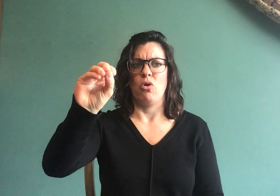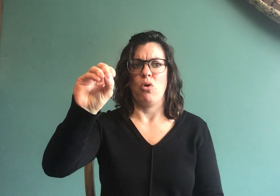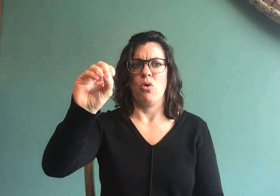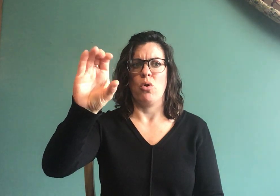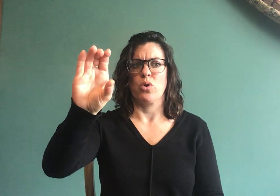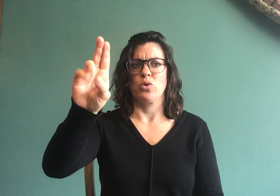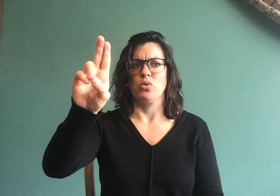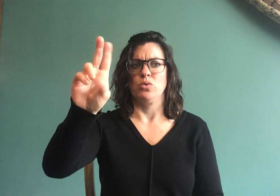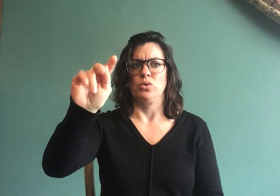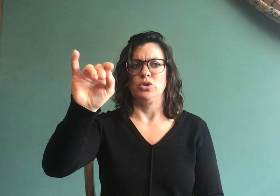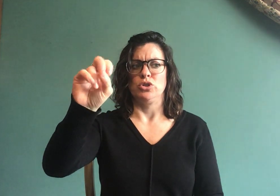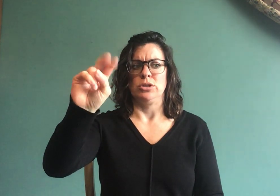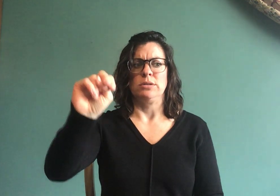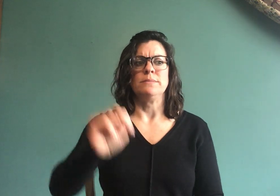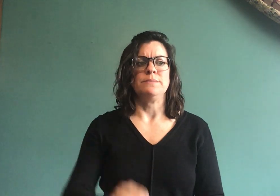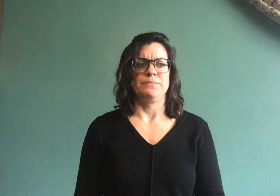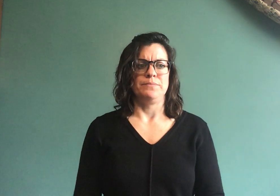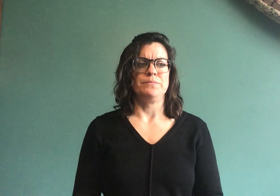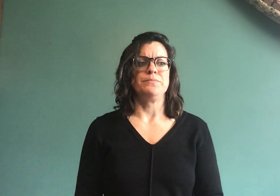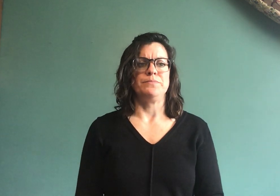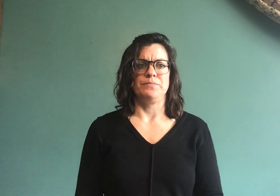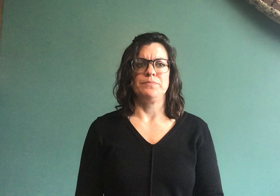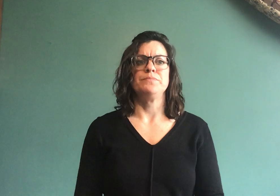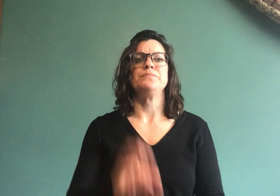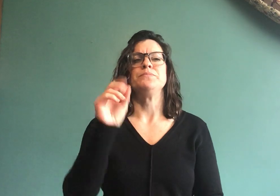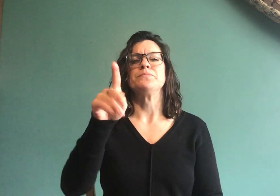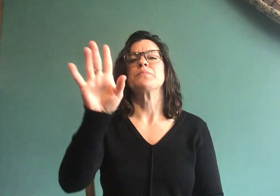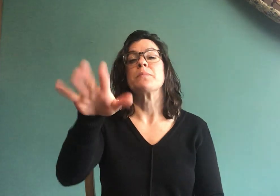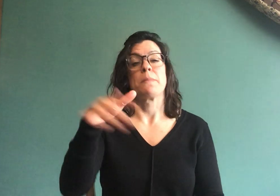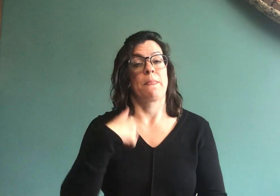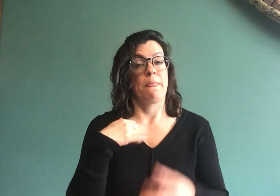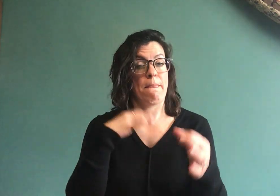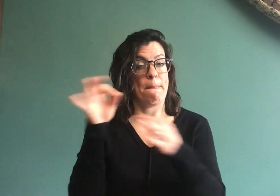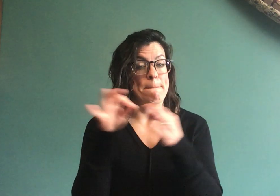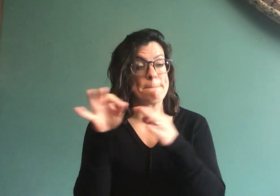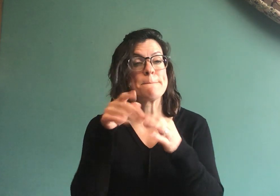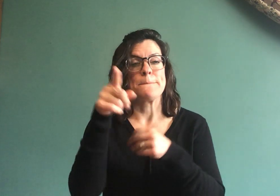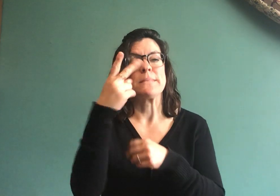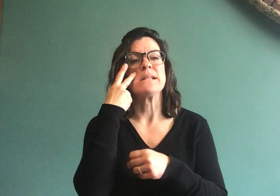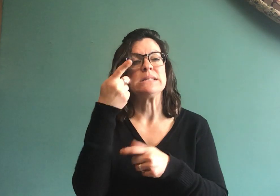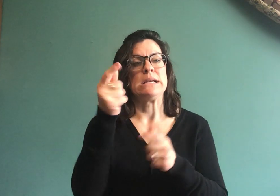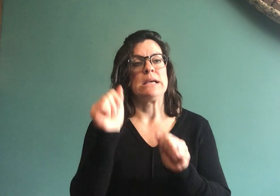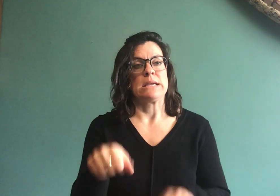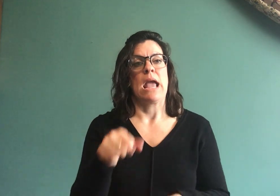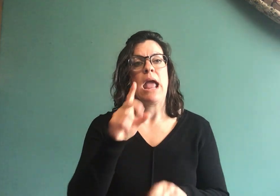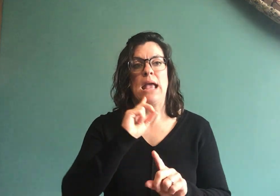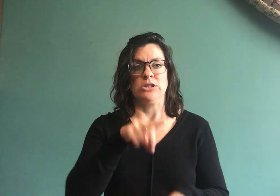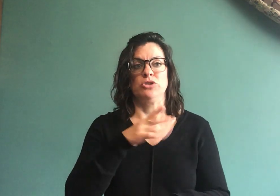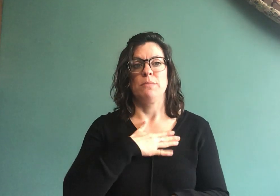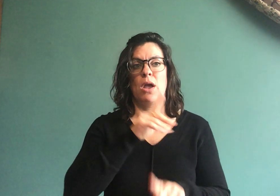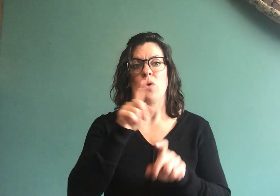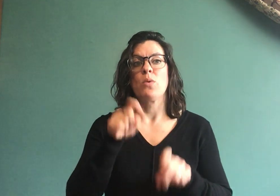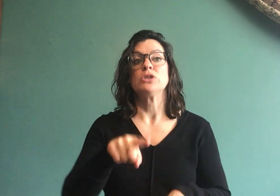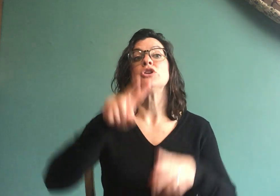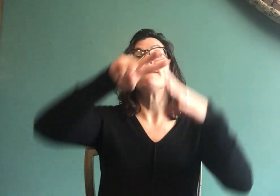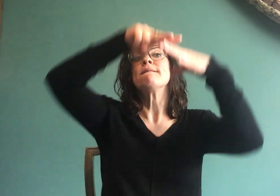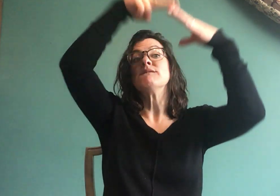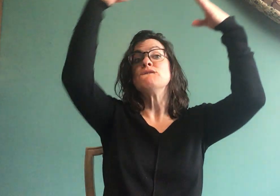explosions, falls caused by electric shock, and fires. Well, what do you mean falls caused by electric shock? Okay, I believe I have